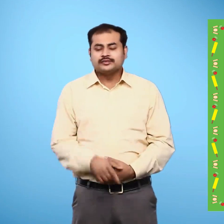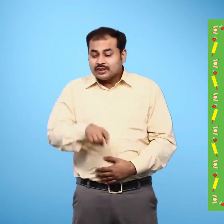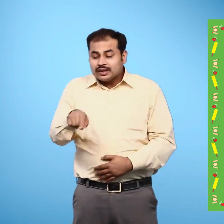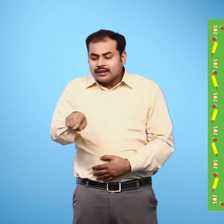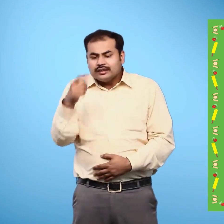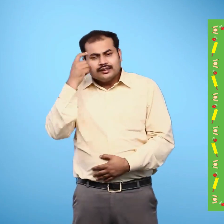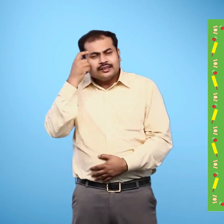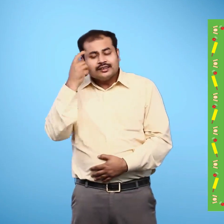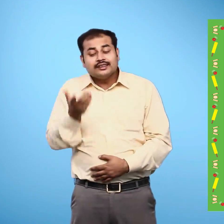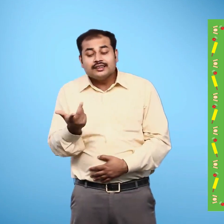Guess what it is?